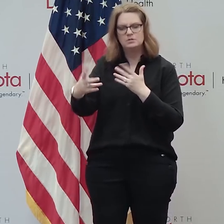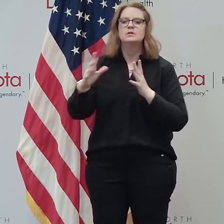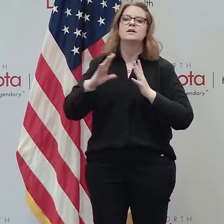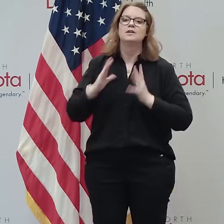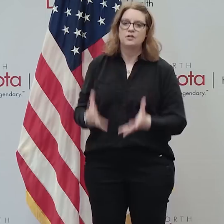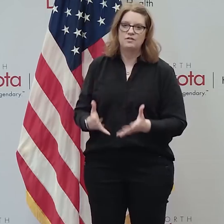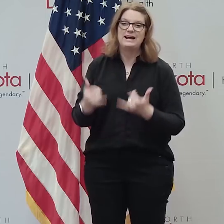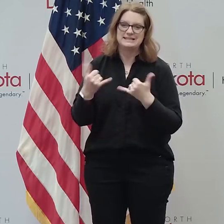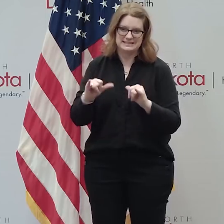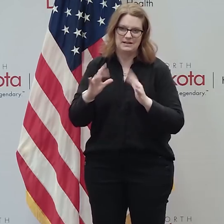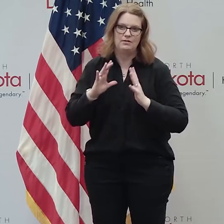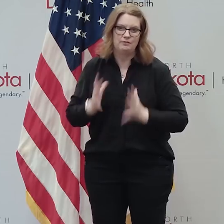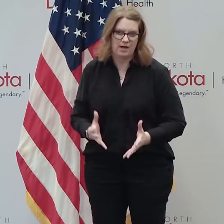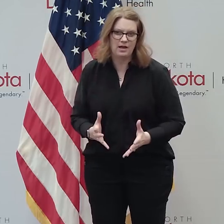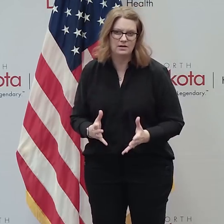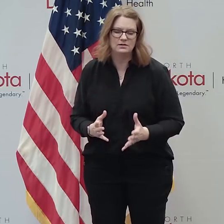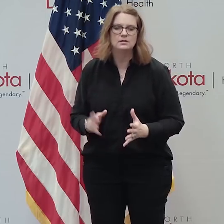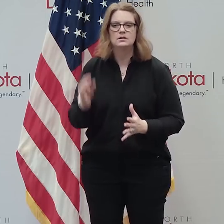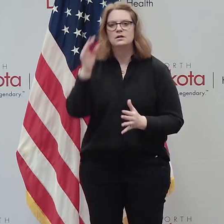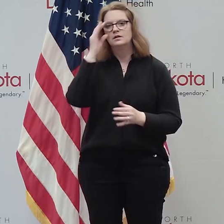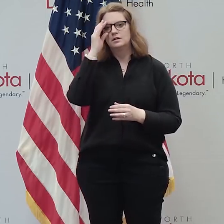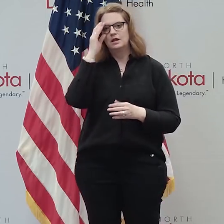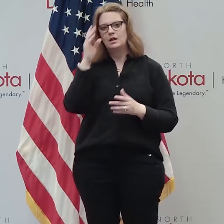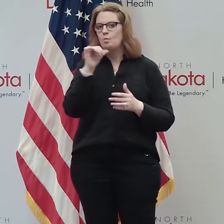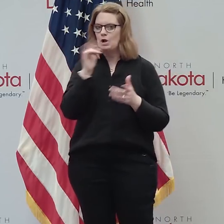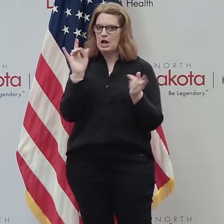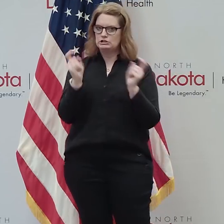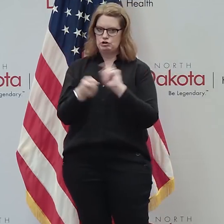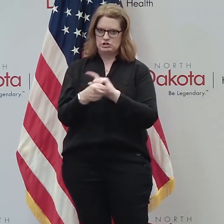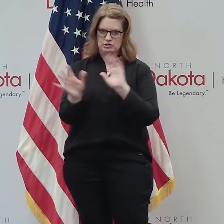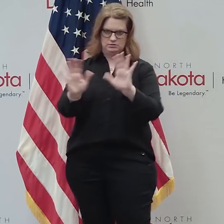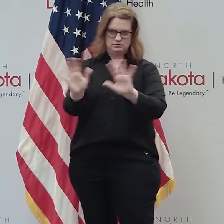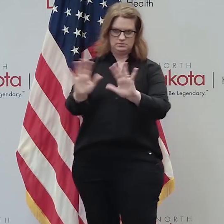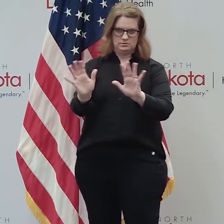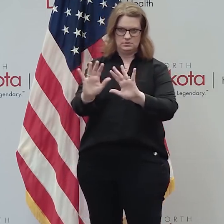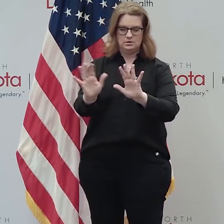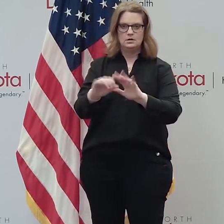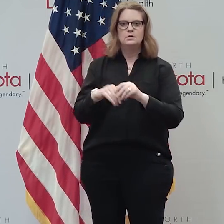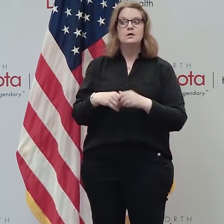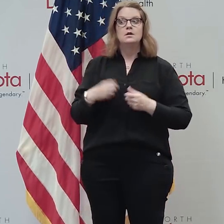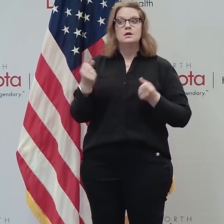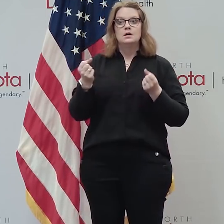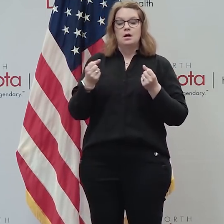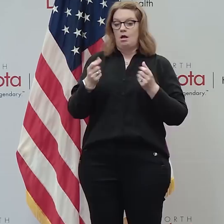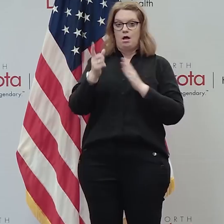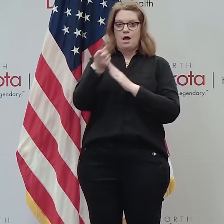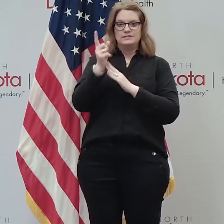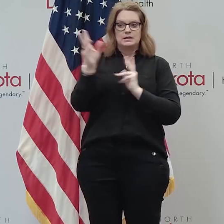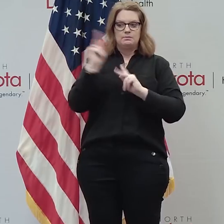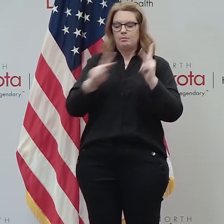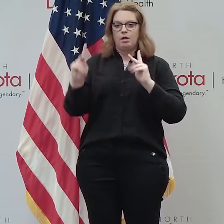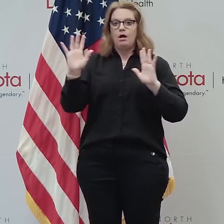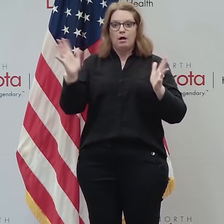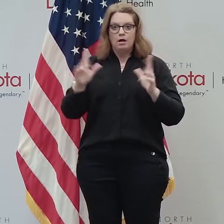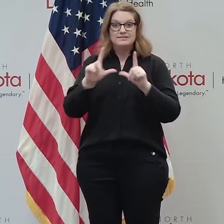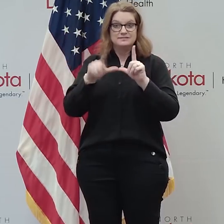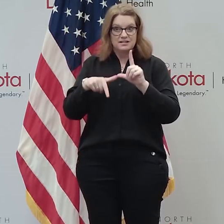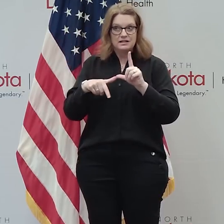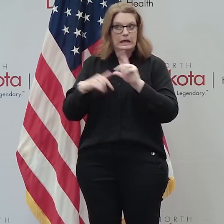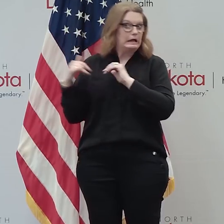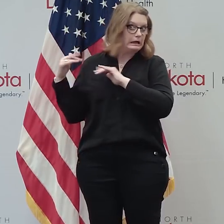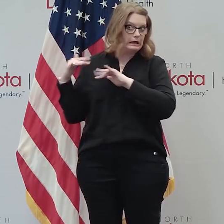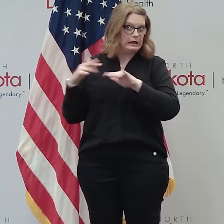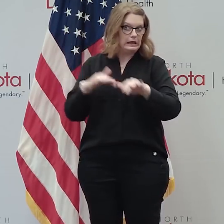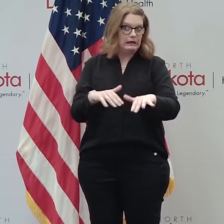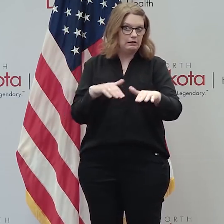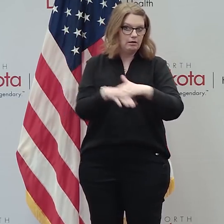okay. And we're not changing that today because we don't want a crush of people rushing back in again to try to take